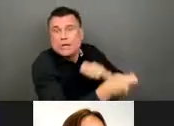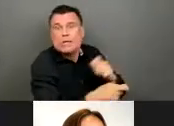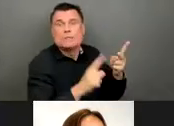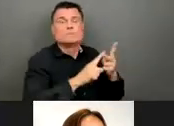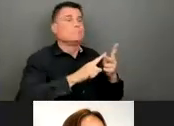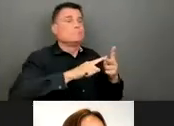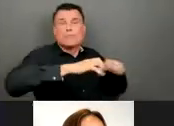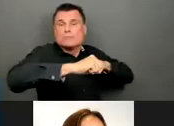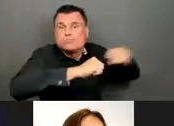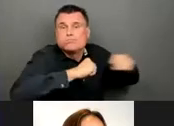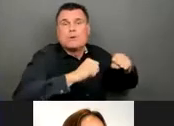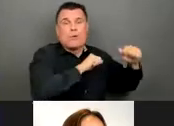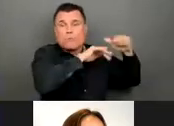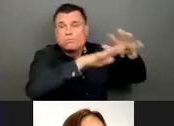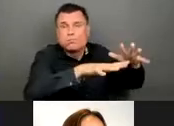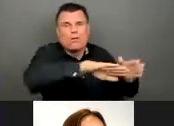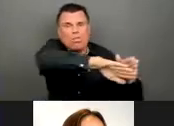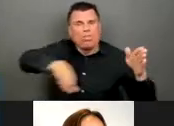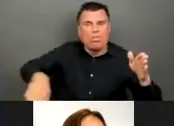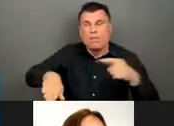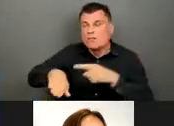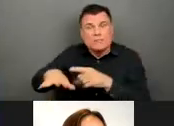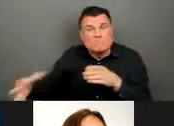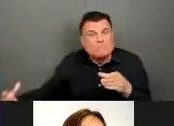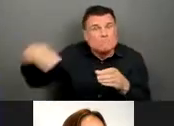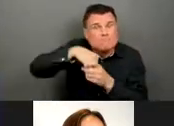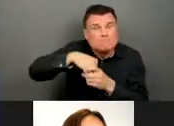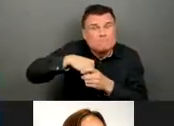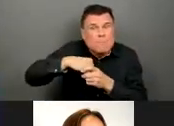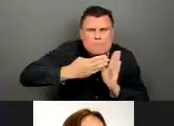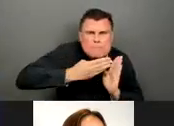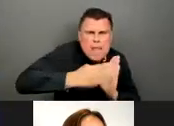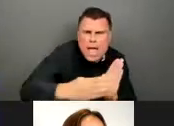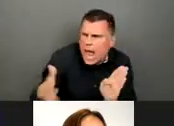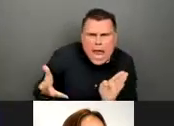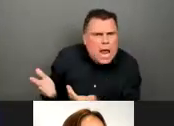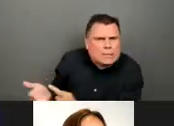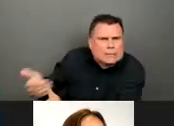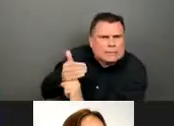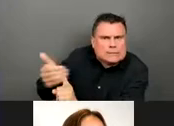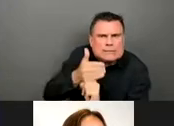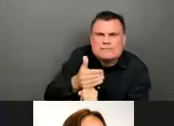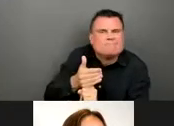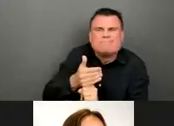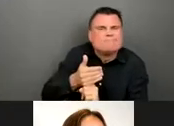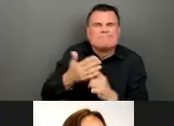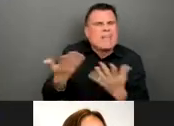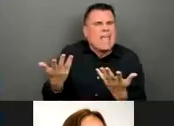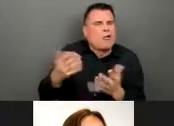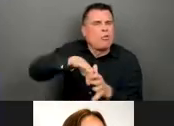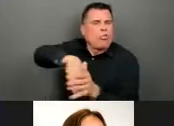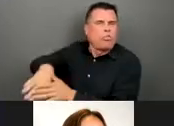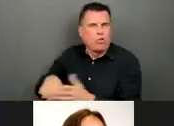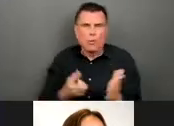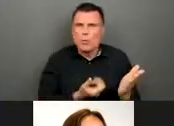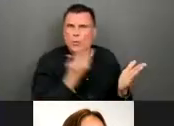in disaster and crisis prevention, response, and recovery. The COVID-19 pandemic has reinforced the